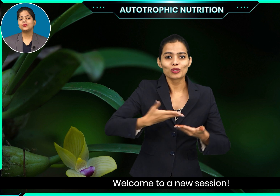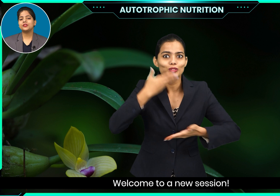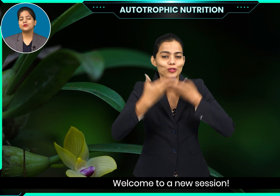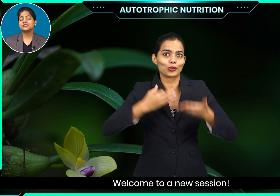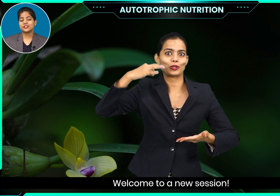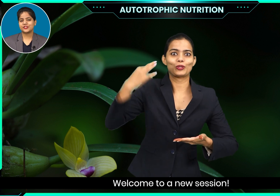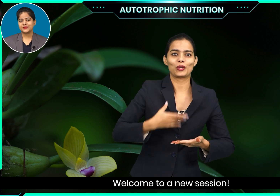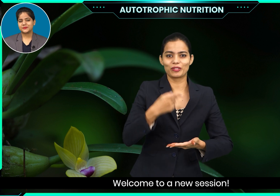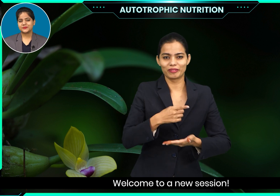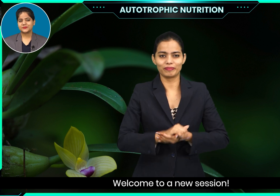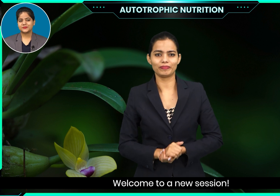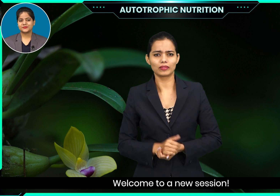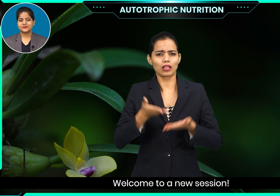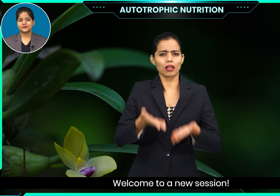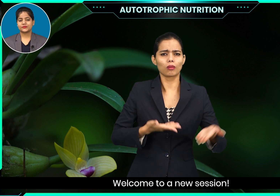Welcome to a new session.